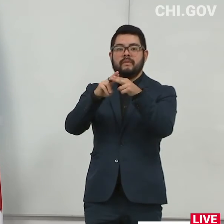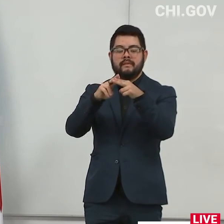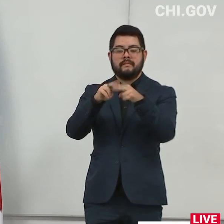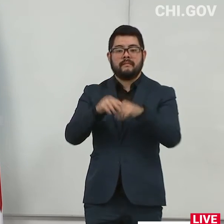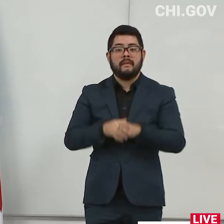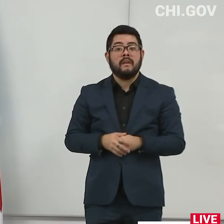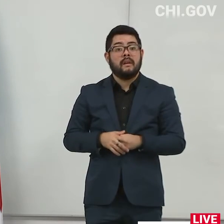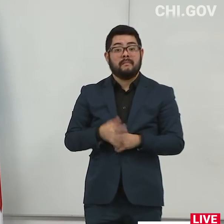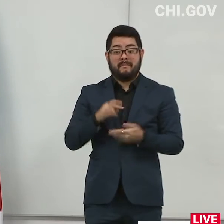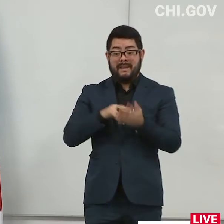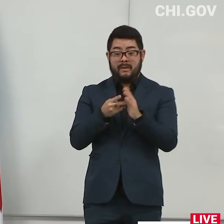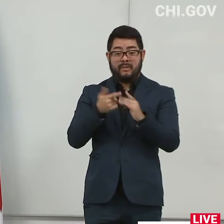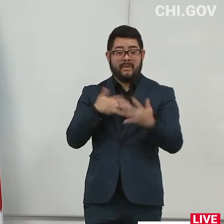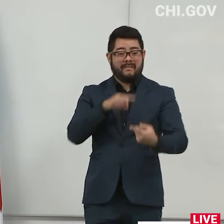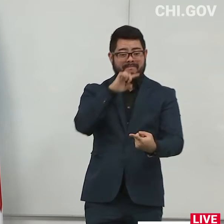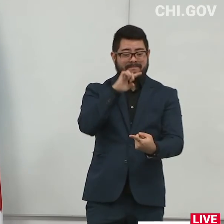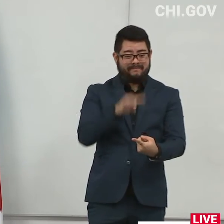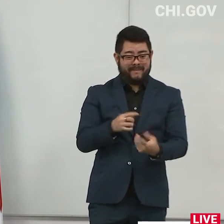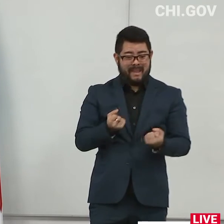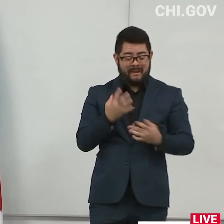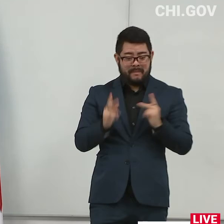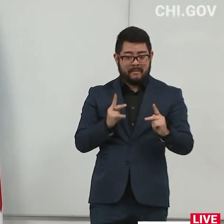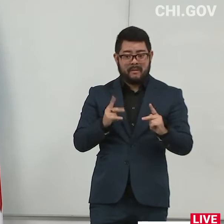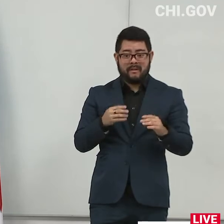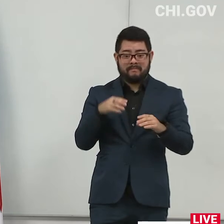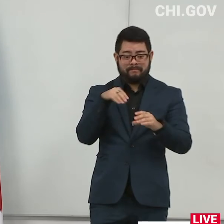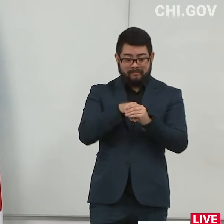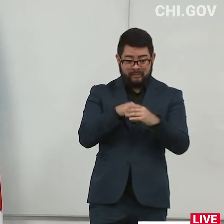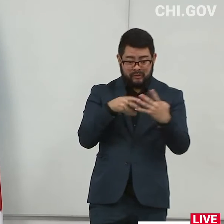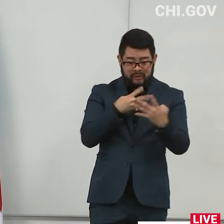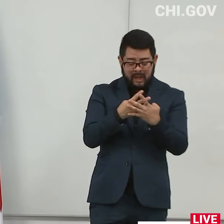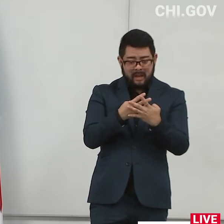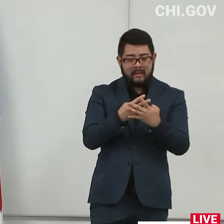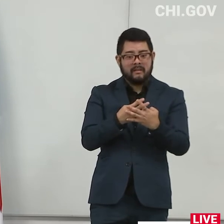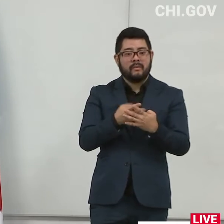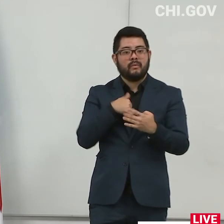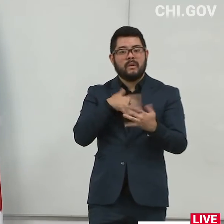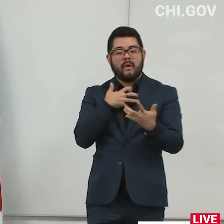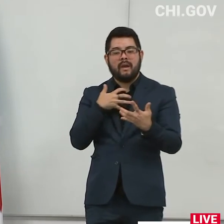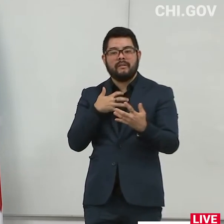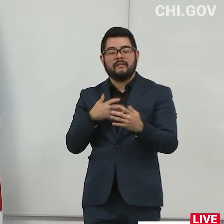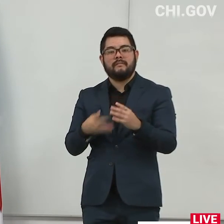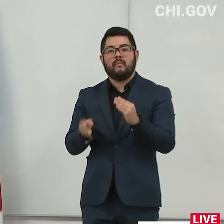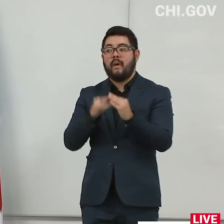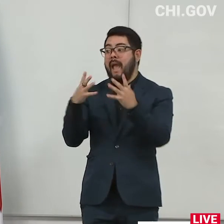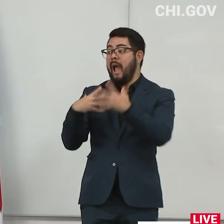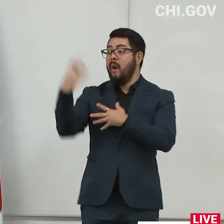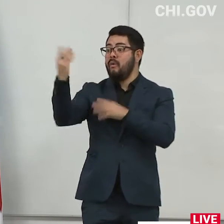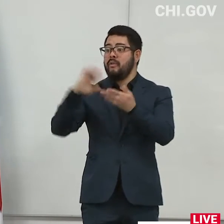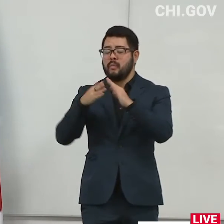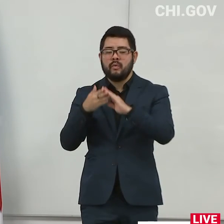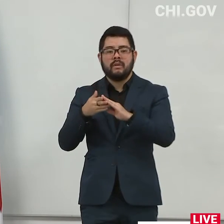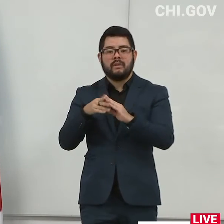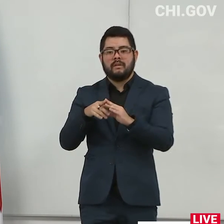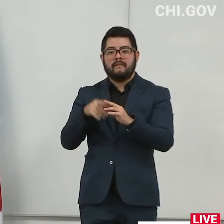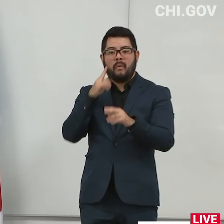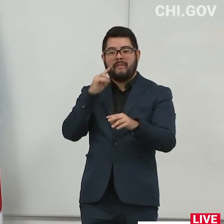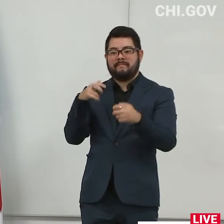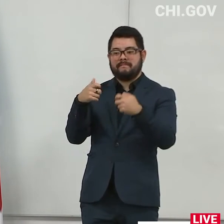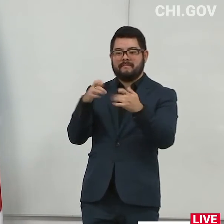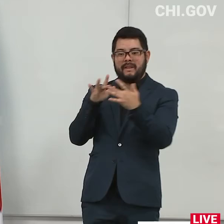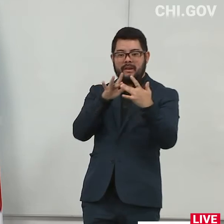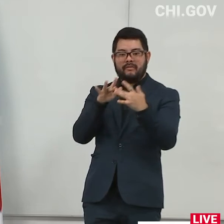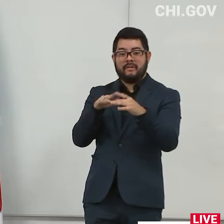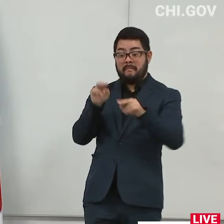decompress the jails and put more people out on electronic monitoring. The problem, though, is, as we talked about, the people that are